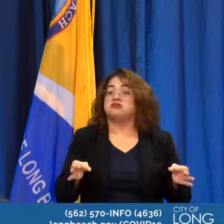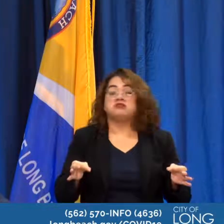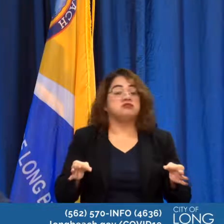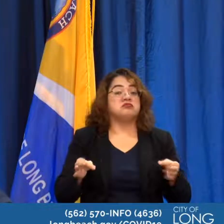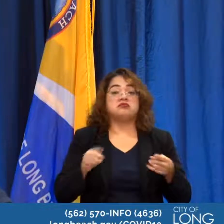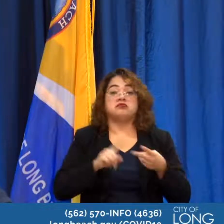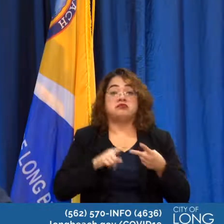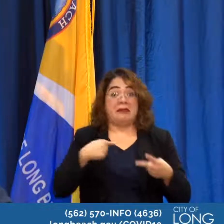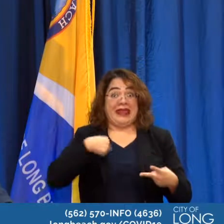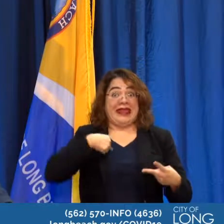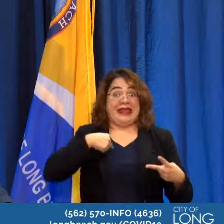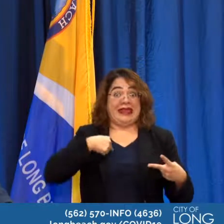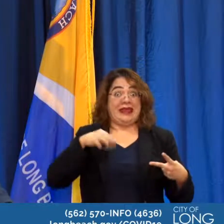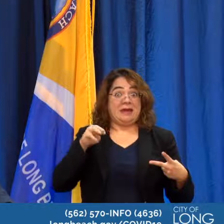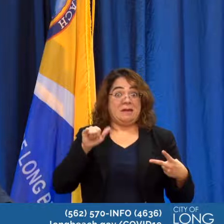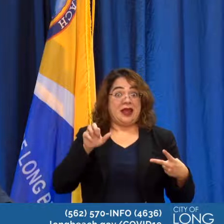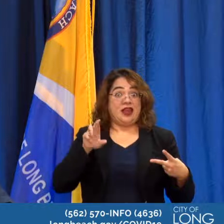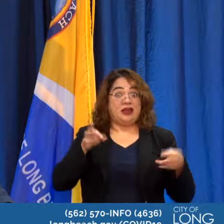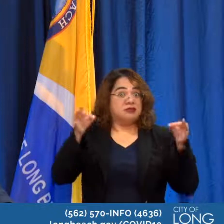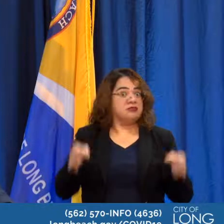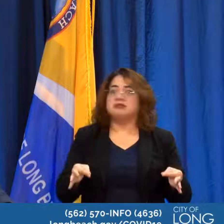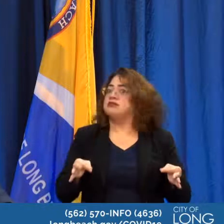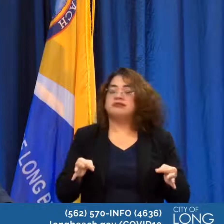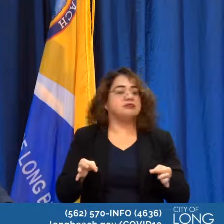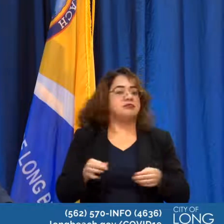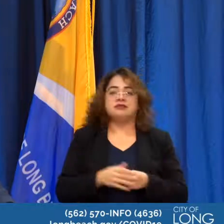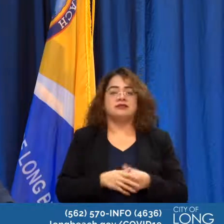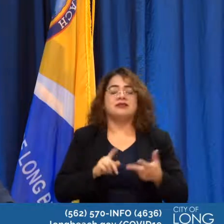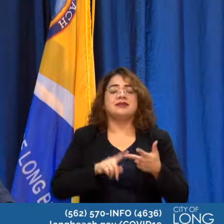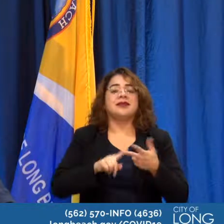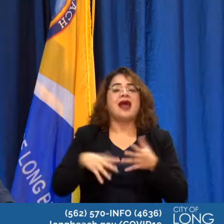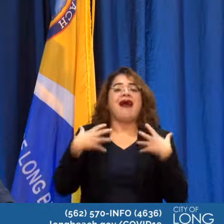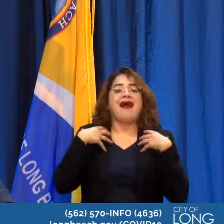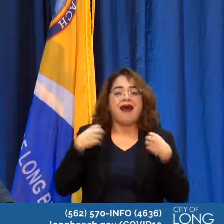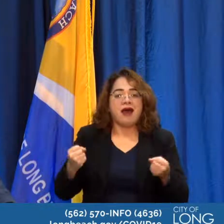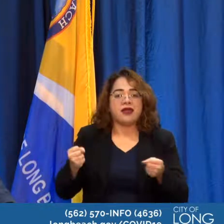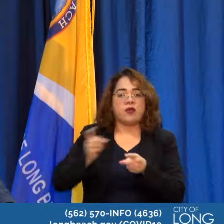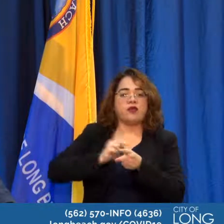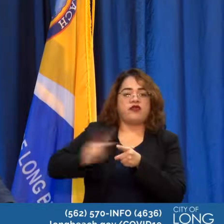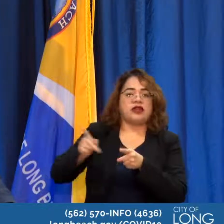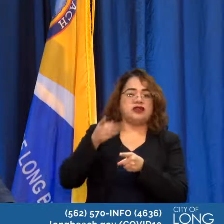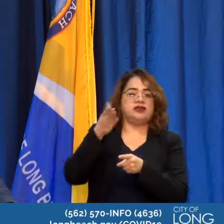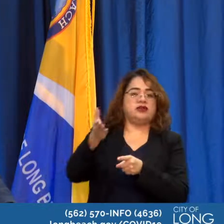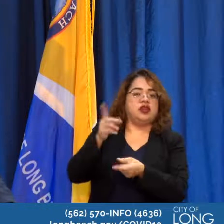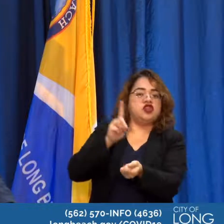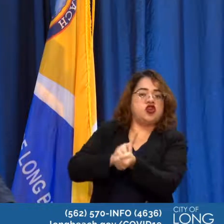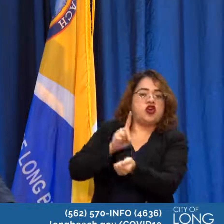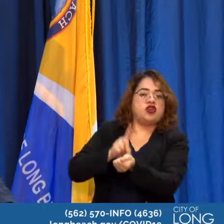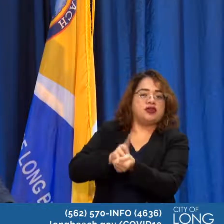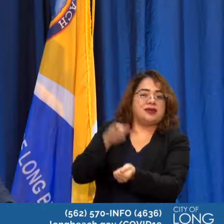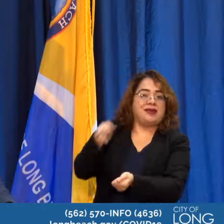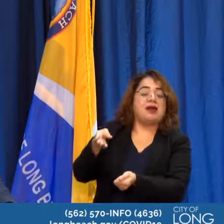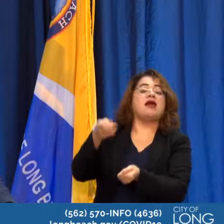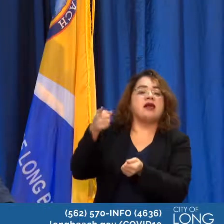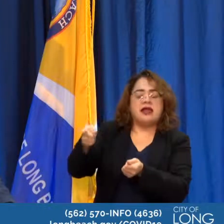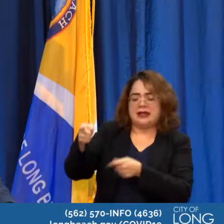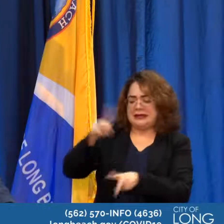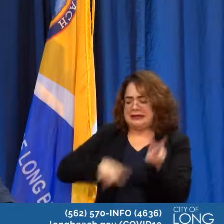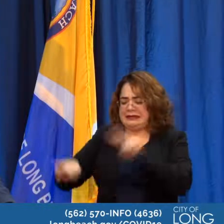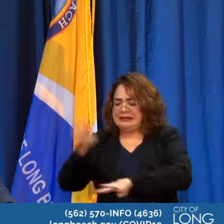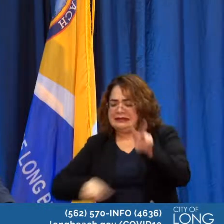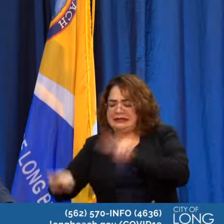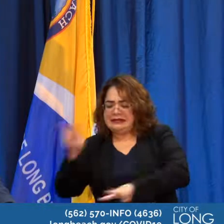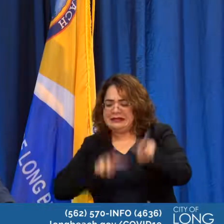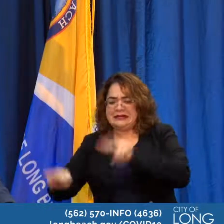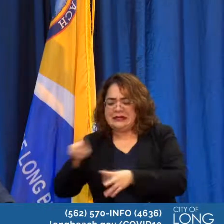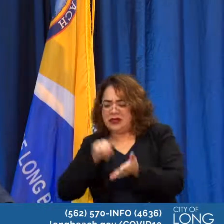mayor that makes these decisions. It's health professionals, it's the doctors in our health department, it's the medical professionals